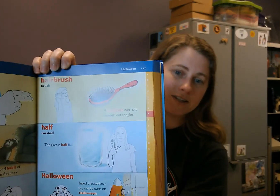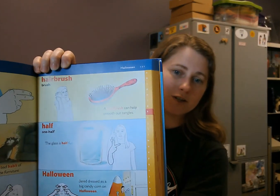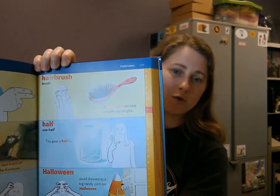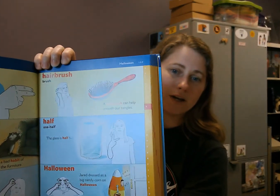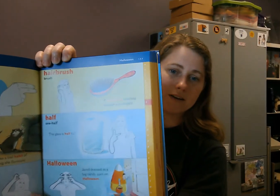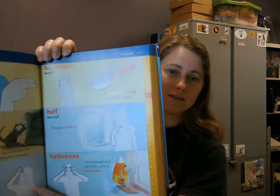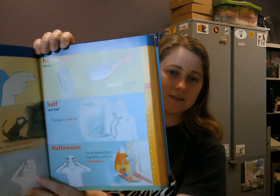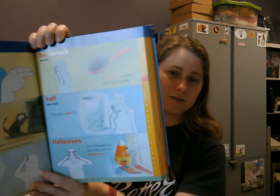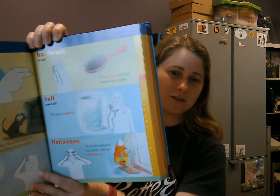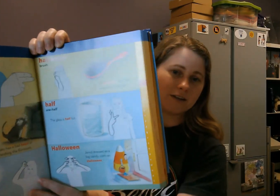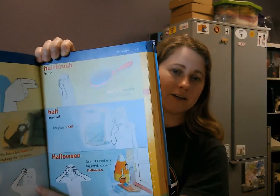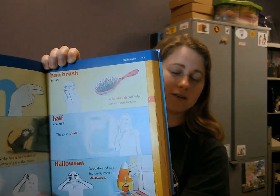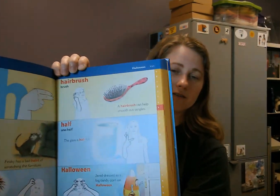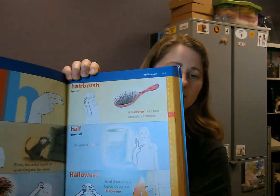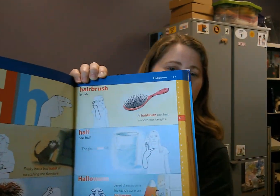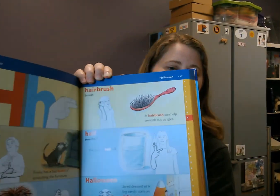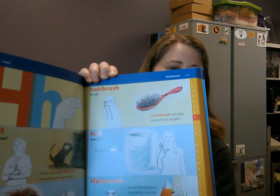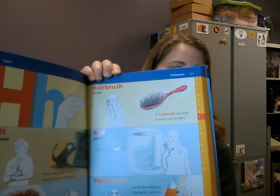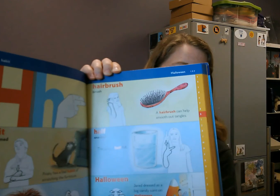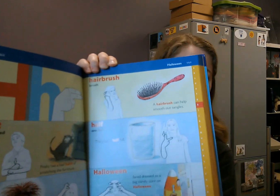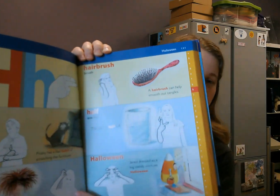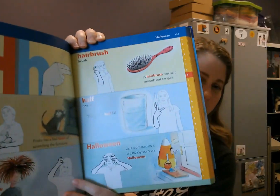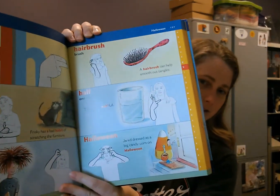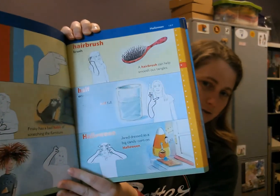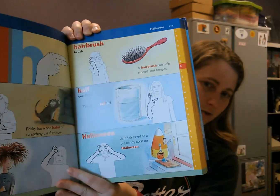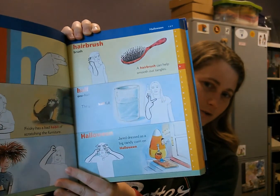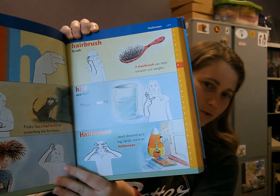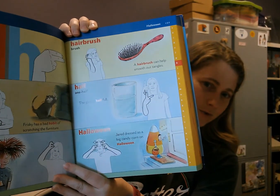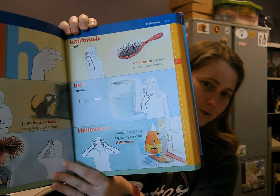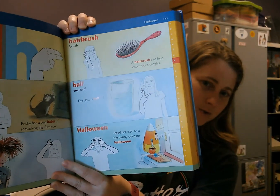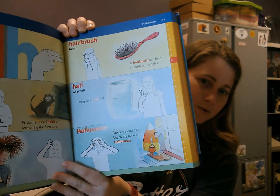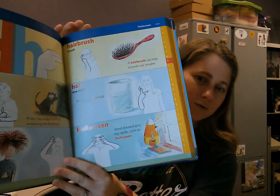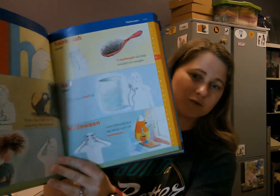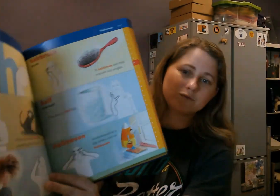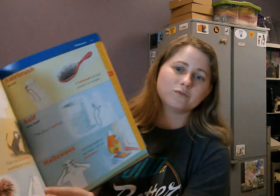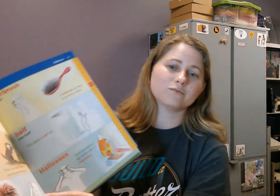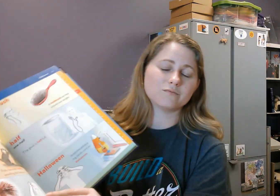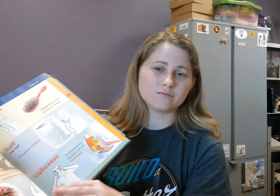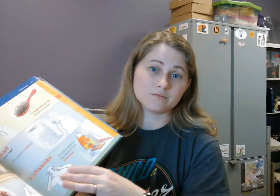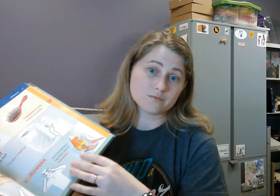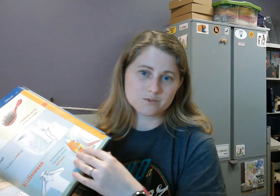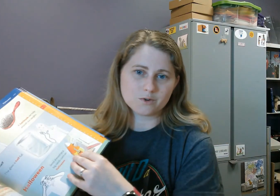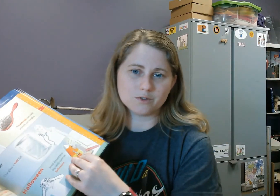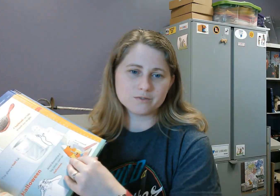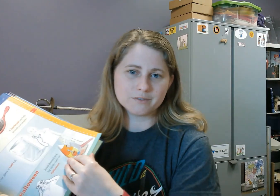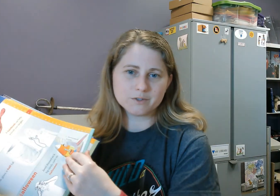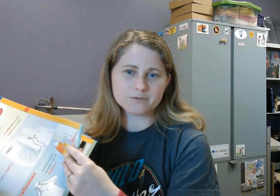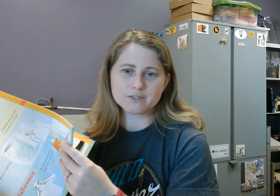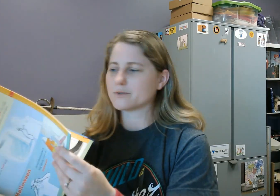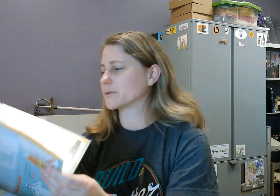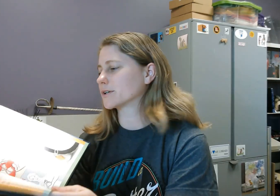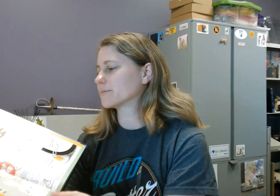It's quick, there's a glare. It's easy to scroll through, even though it's a physical book.